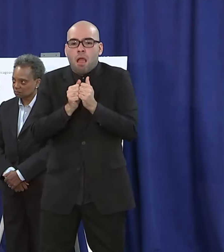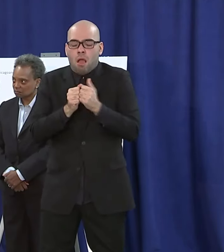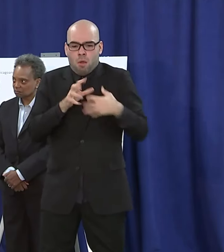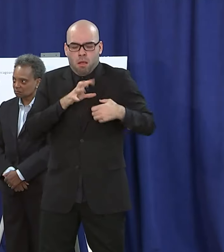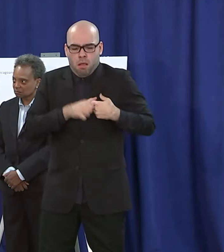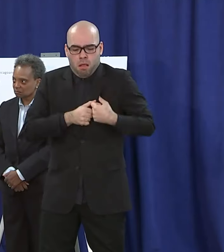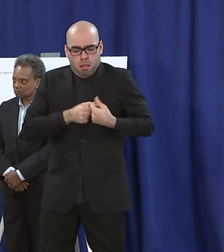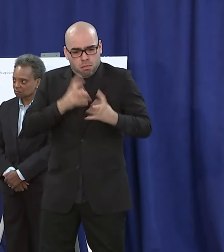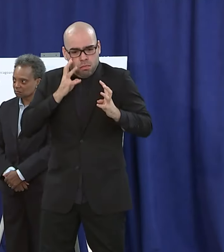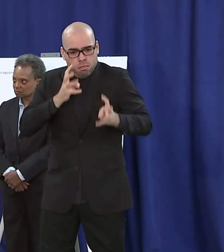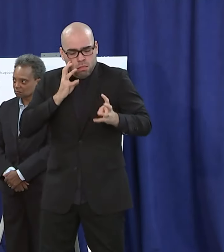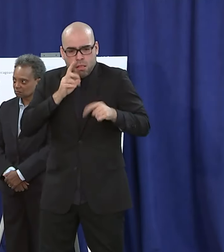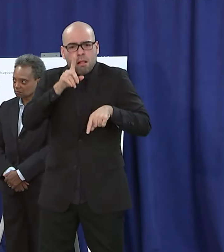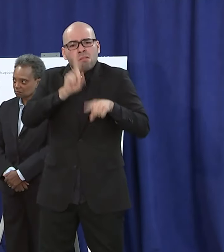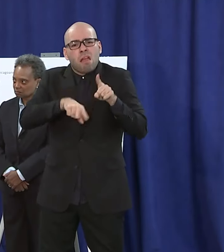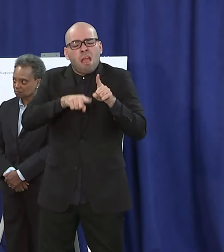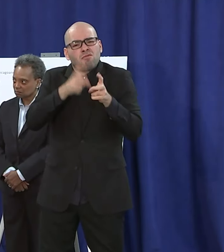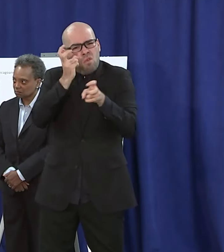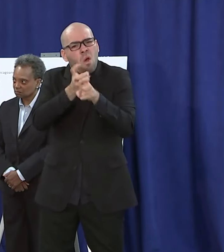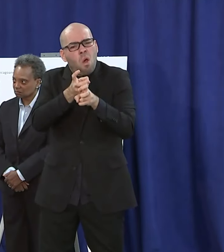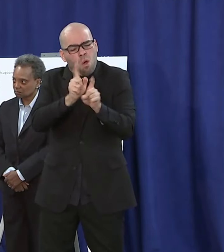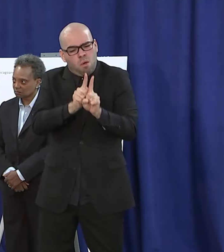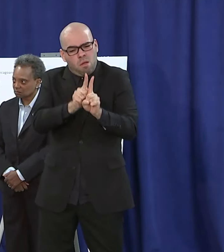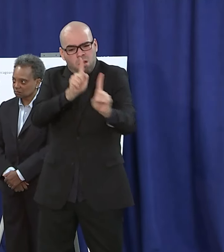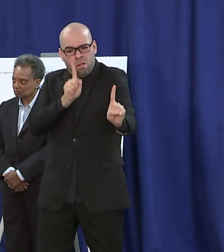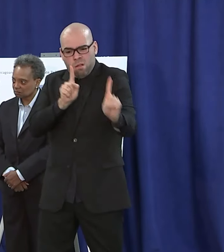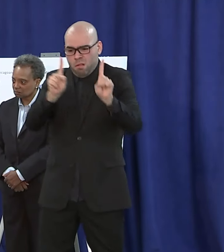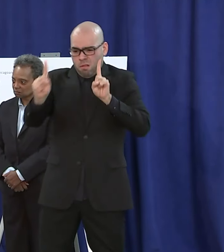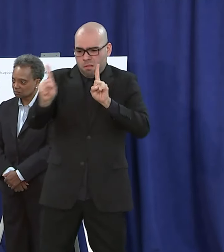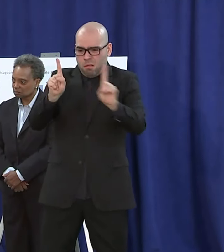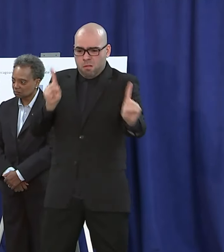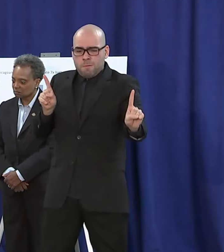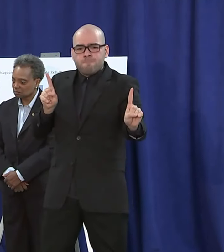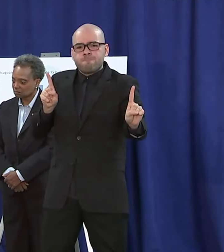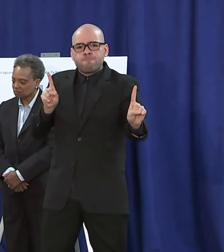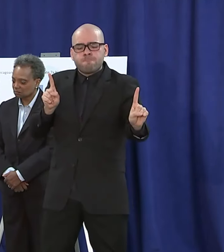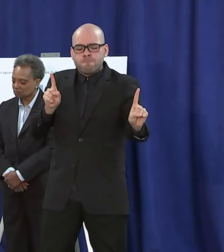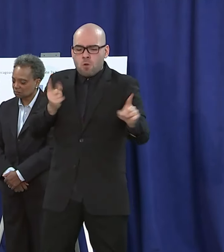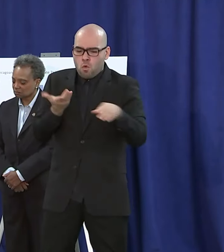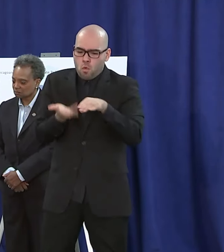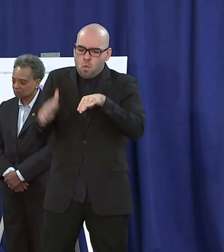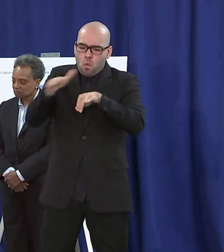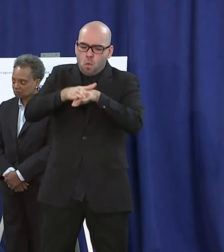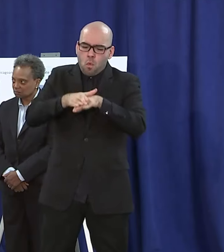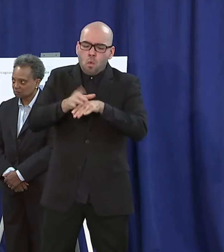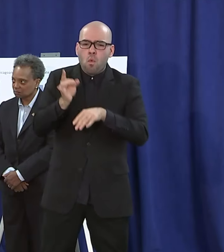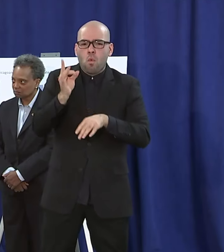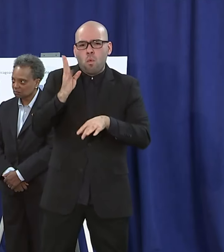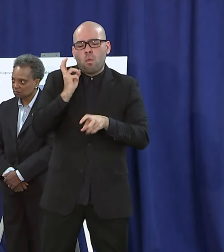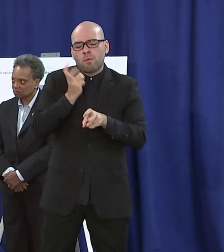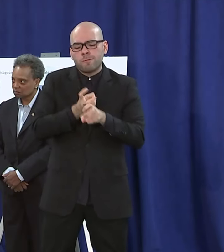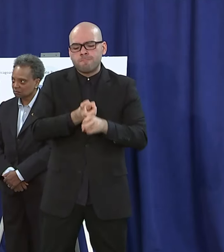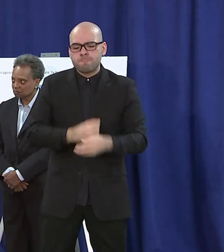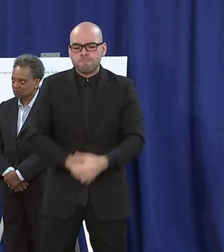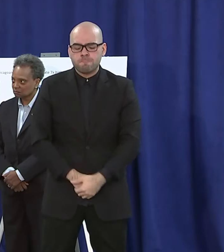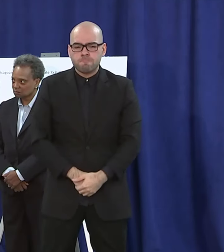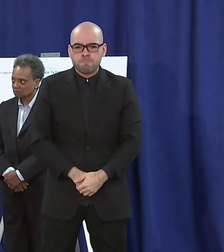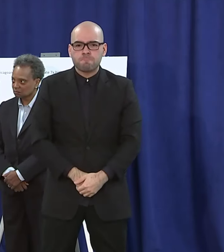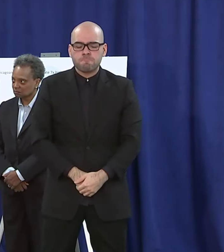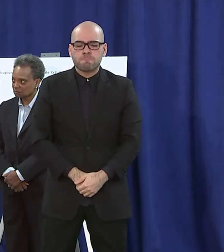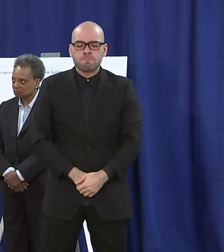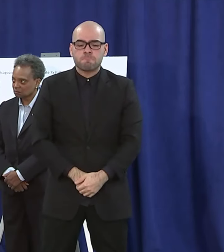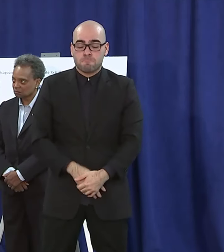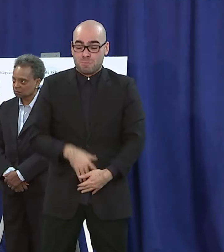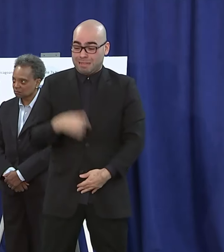distant has been added to the difficulty. And then by